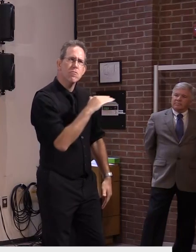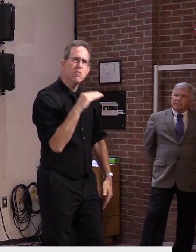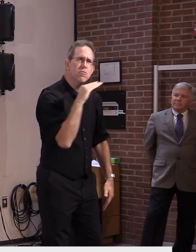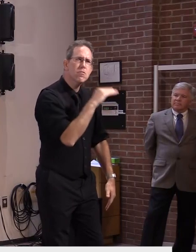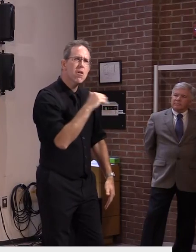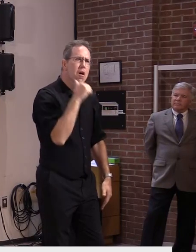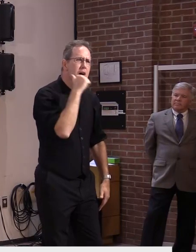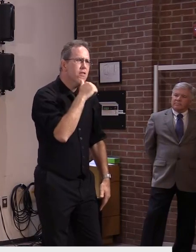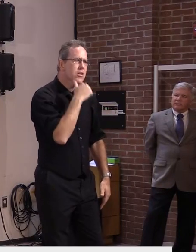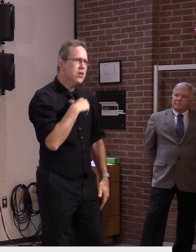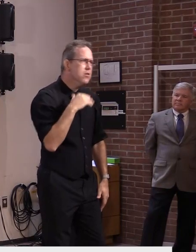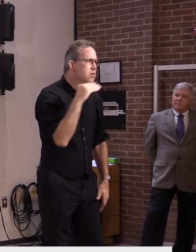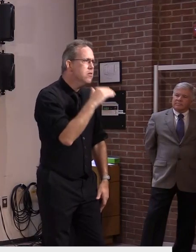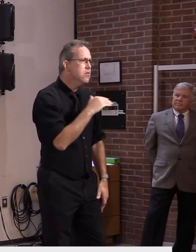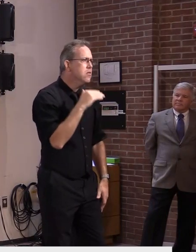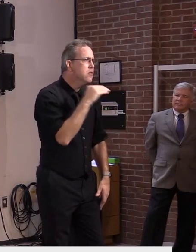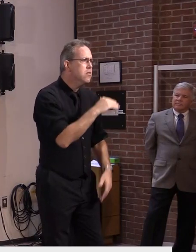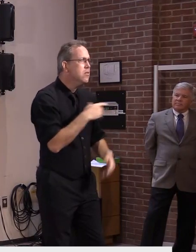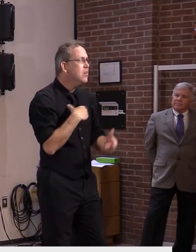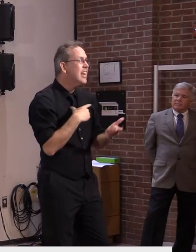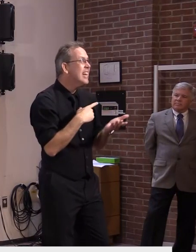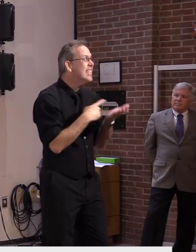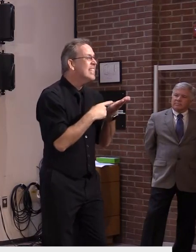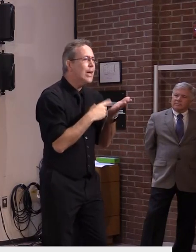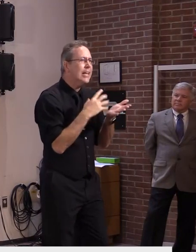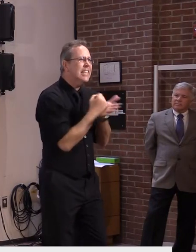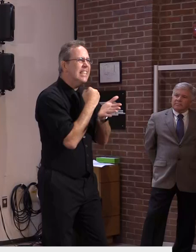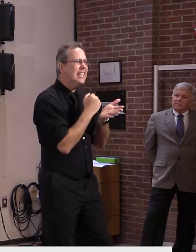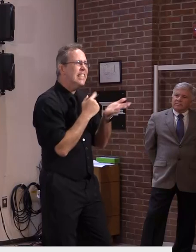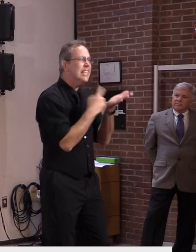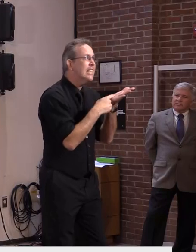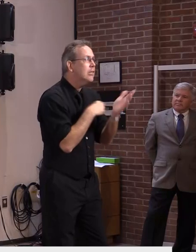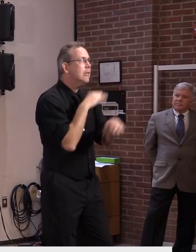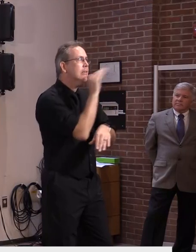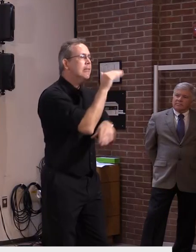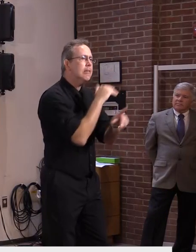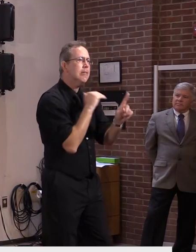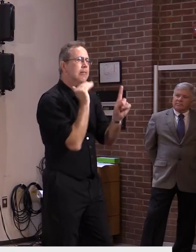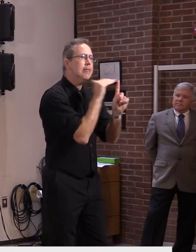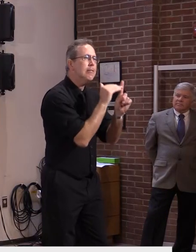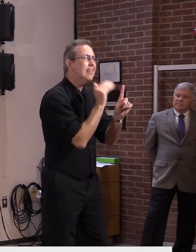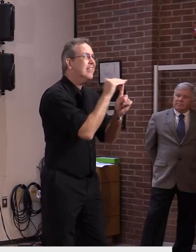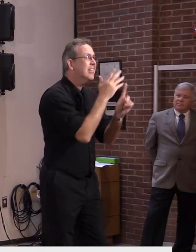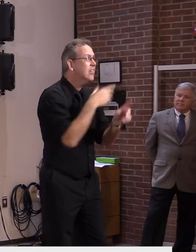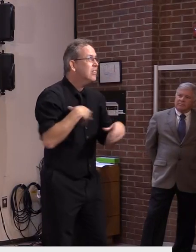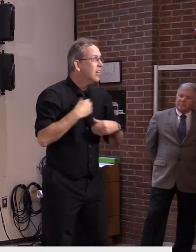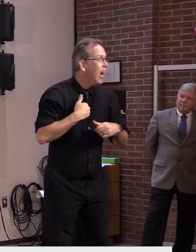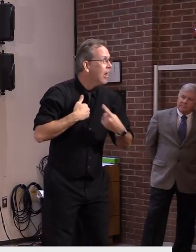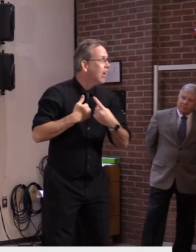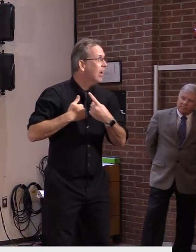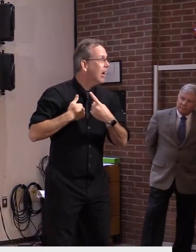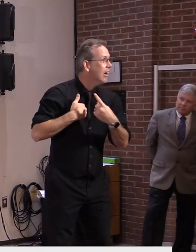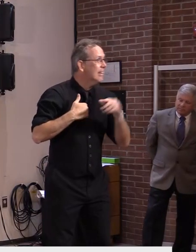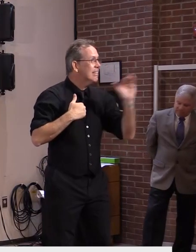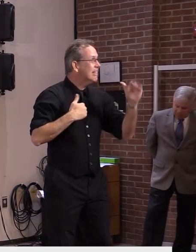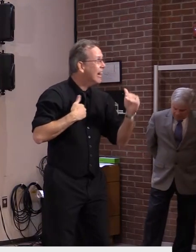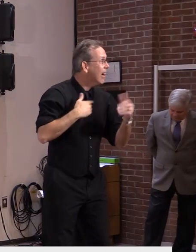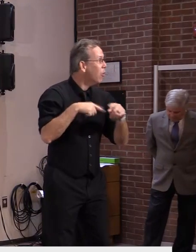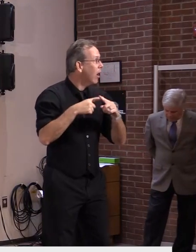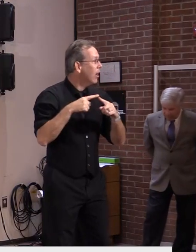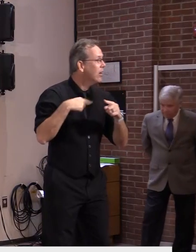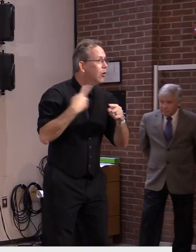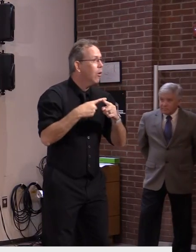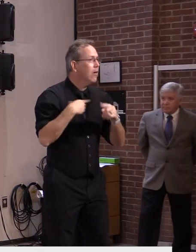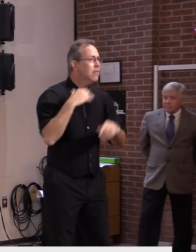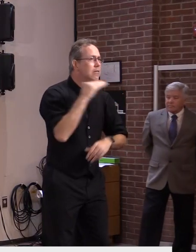call with the White House, we mention that we want to see the border open back up, along with at least